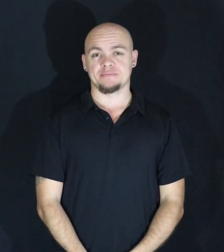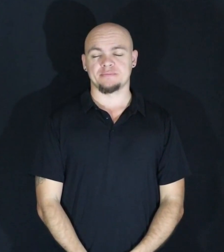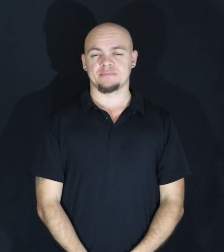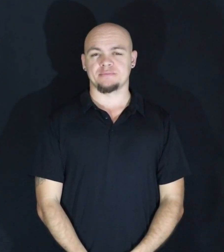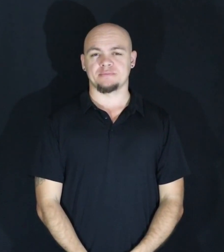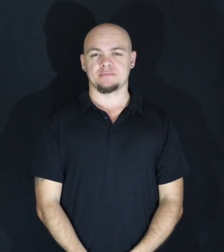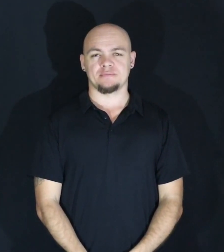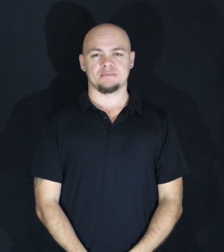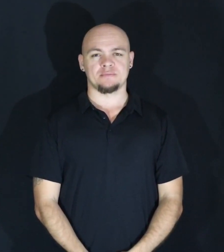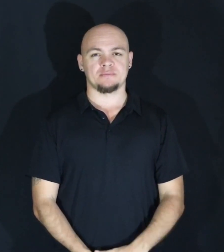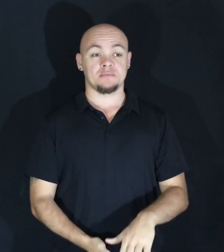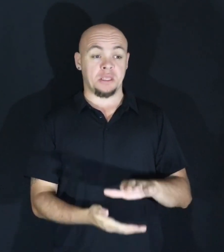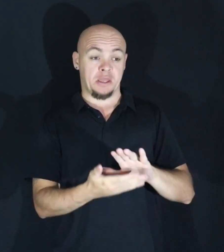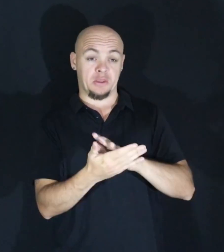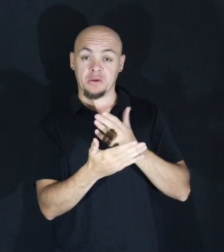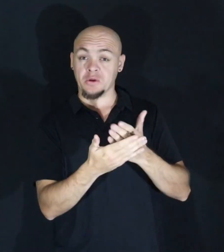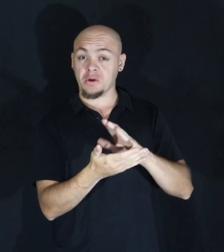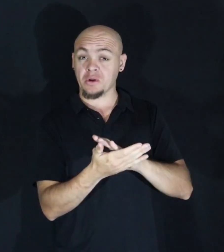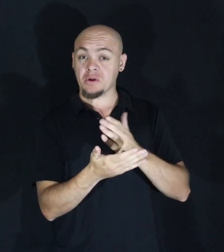What's the first rule at the cookout?